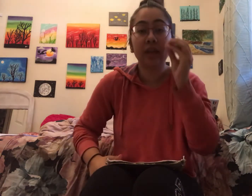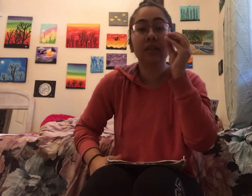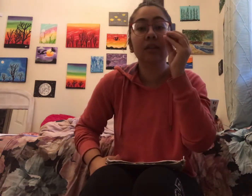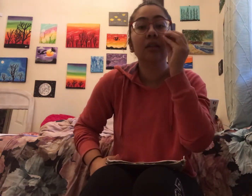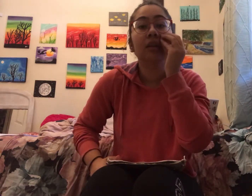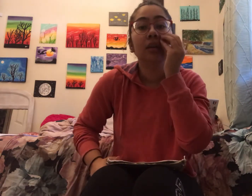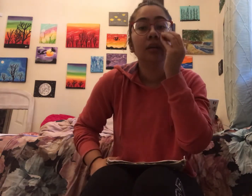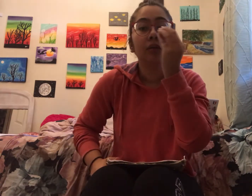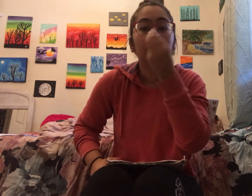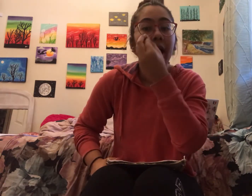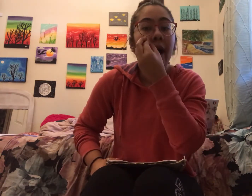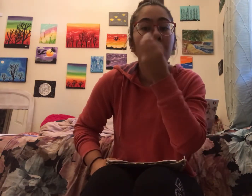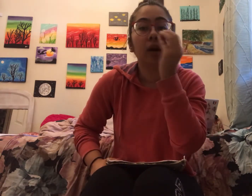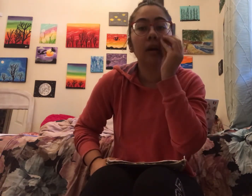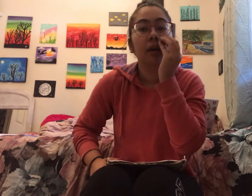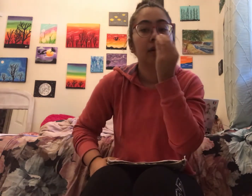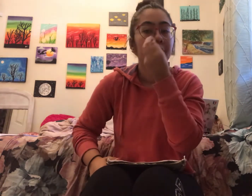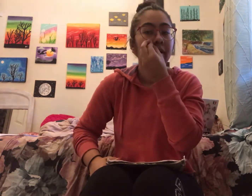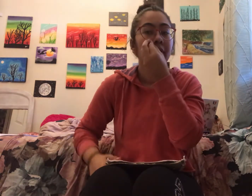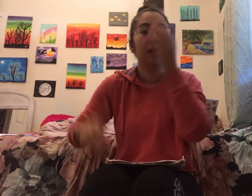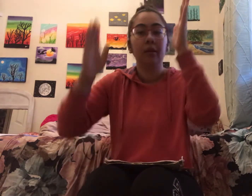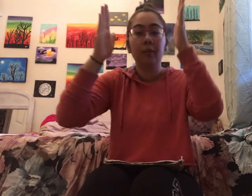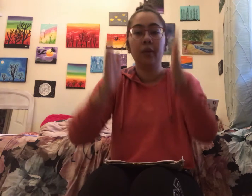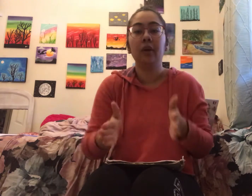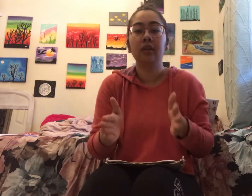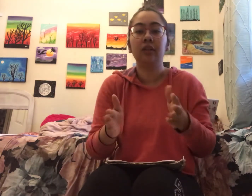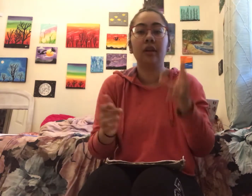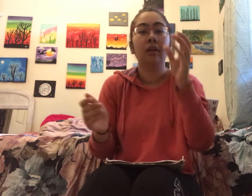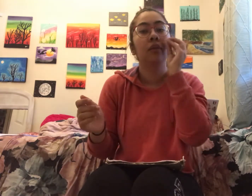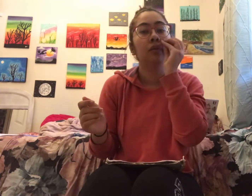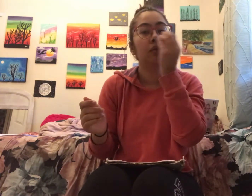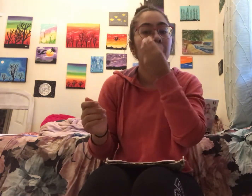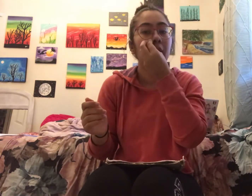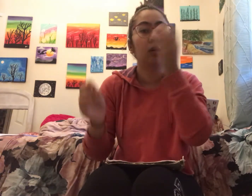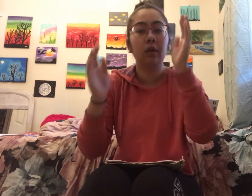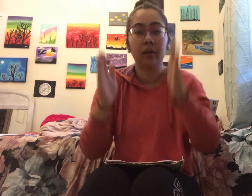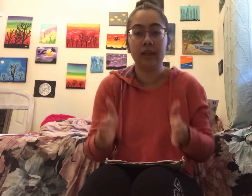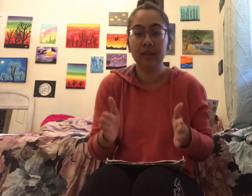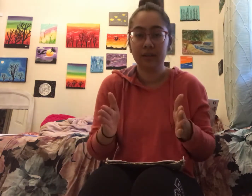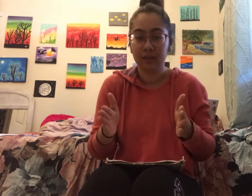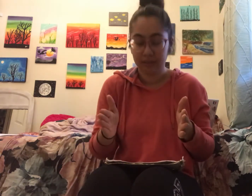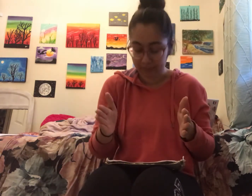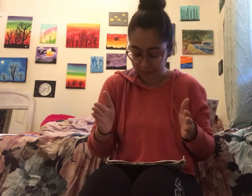Florist, flower, person, florist.